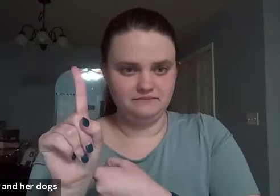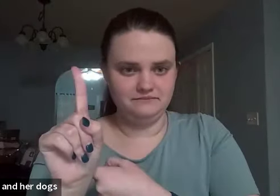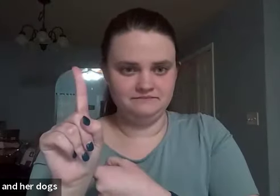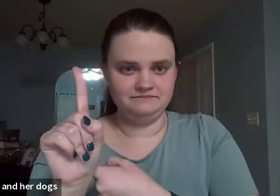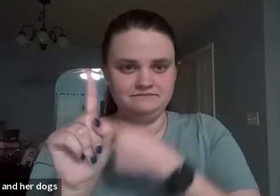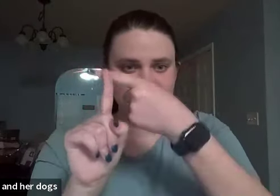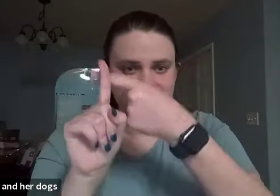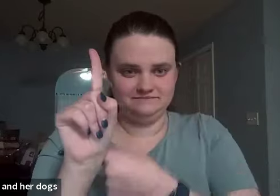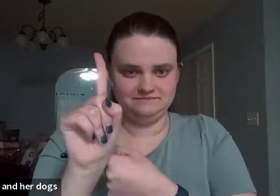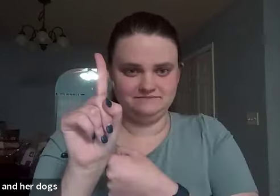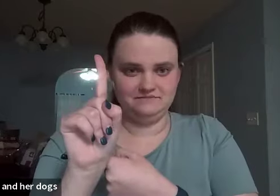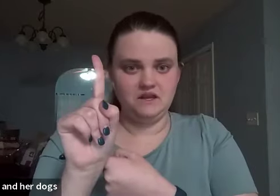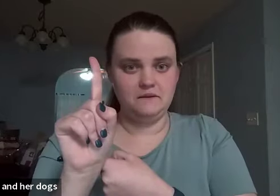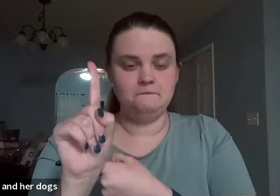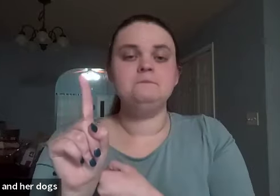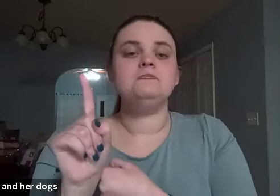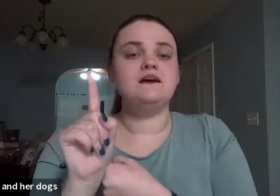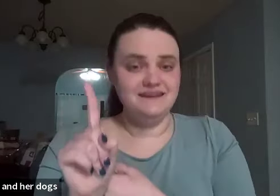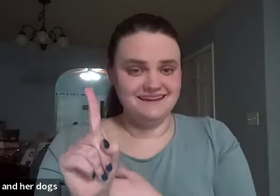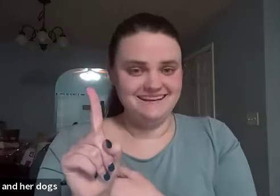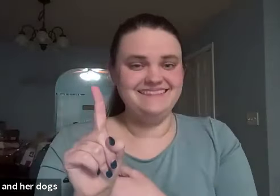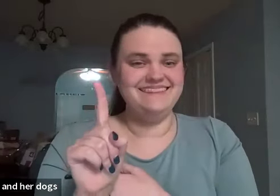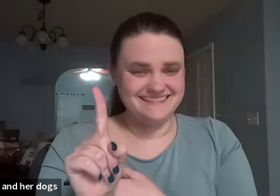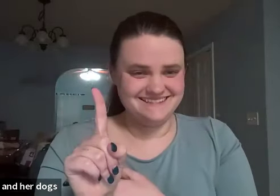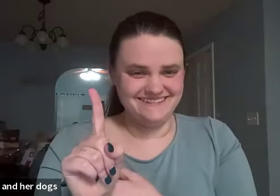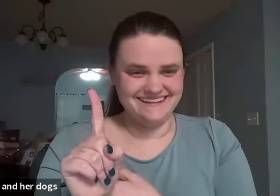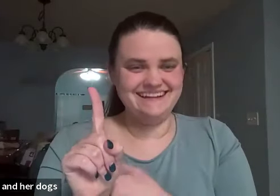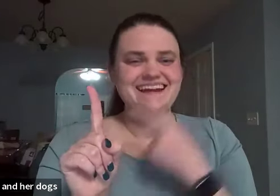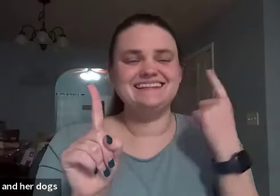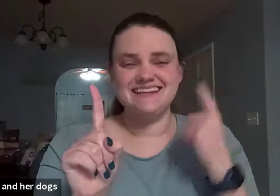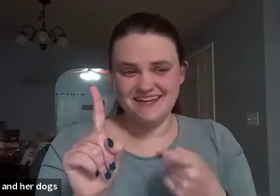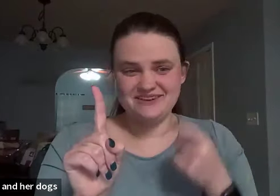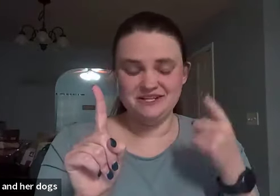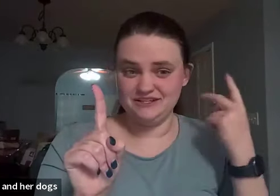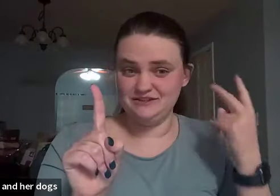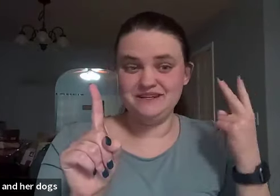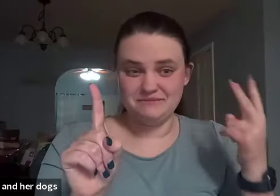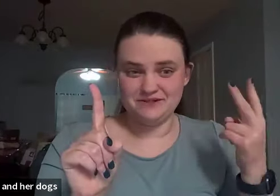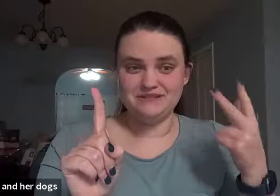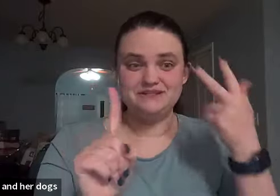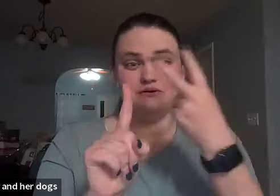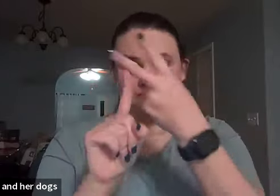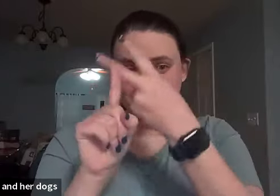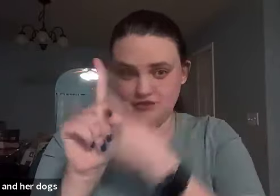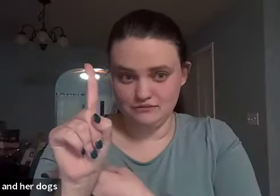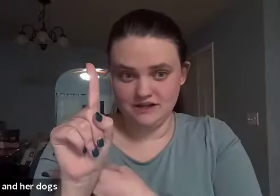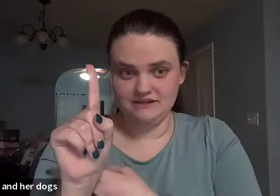month. Okay. Again, this one is another one you can do the numbers with. So 2